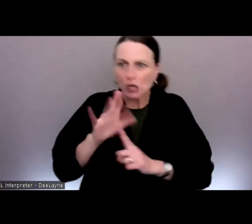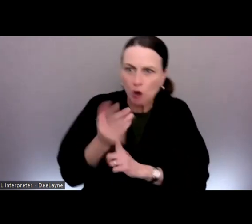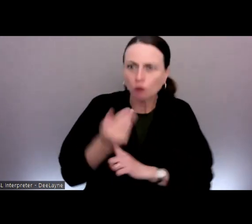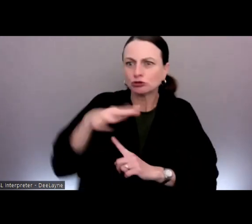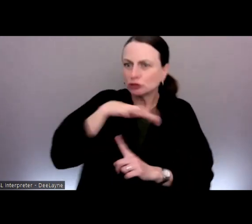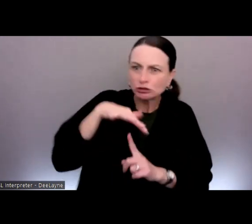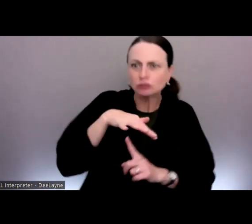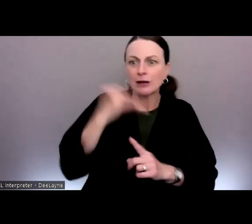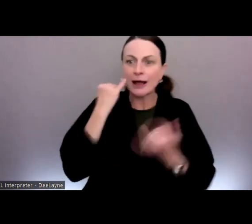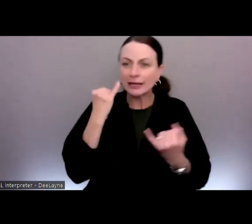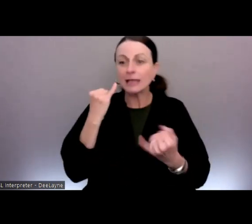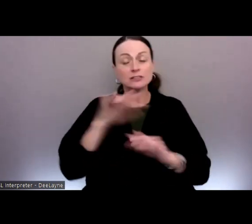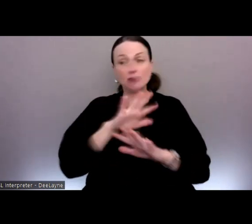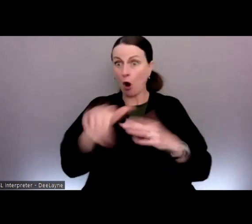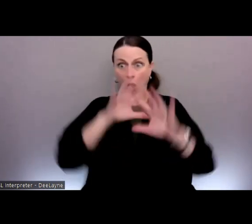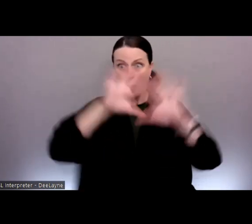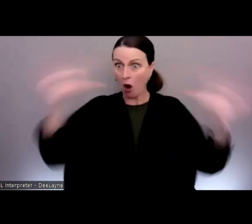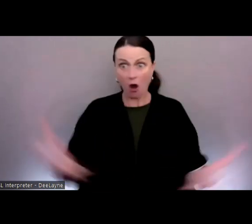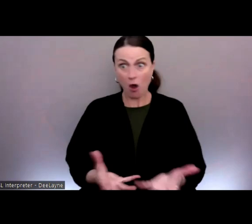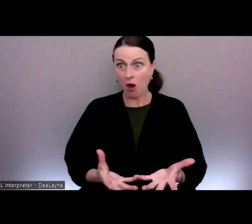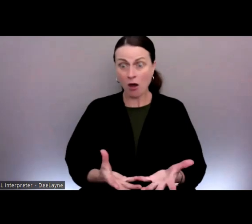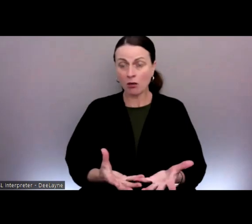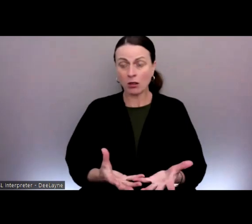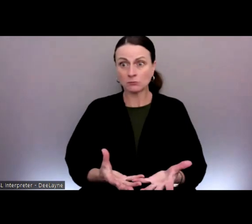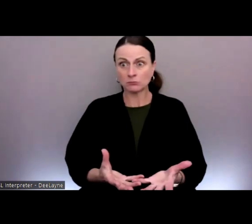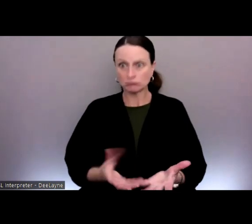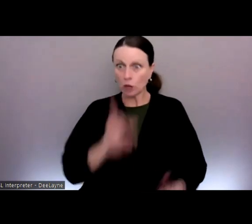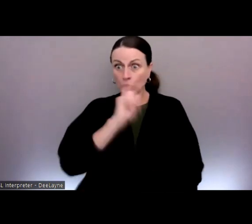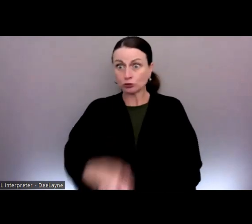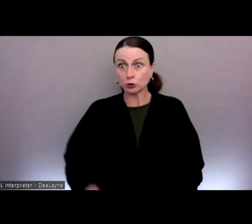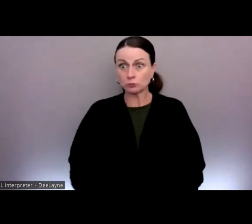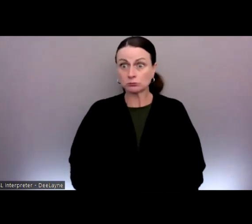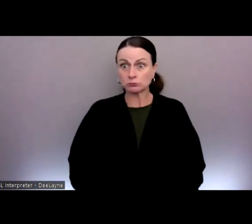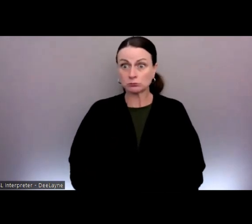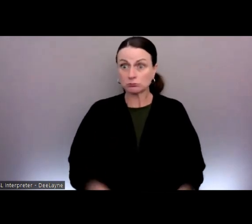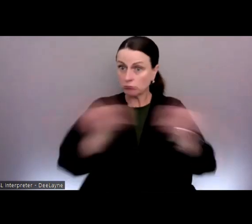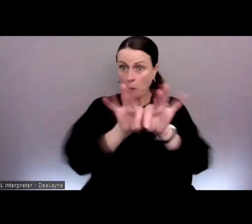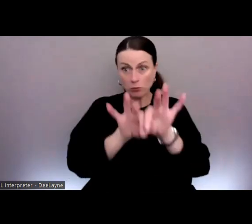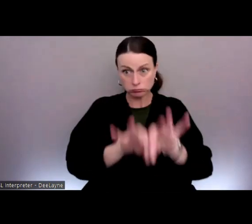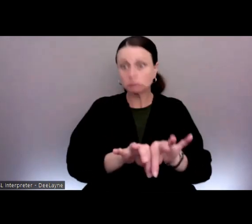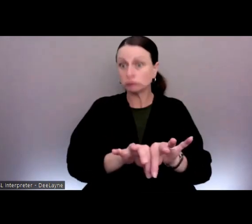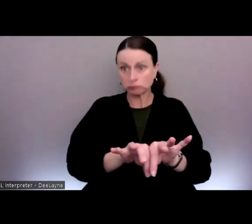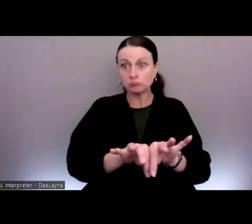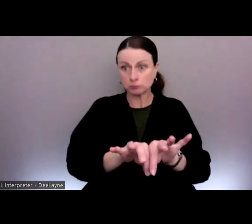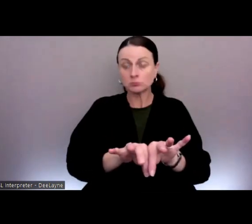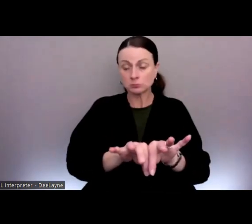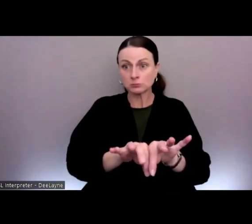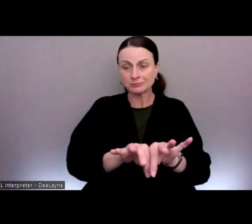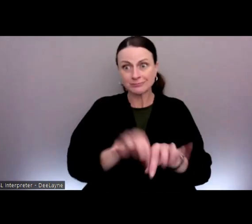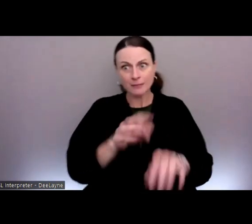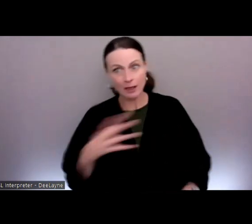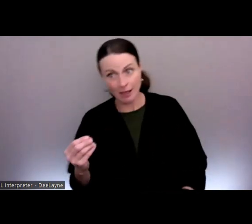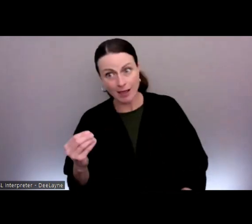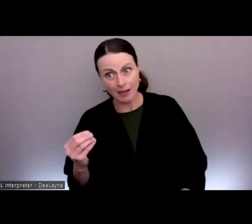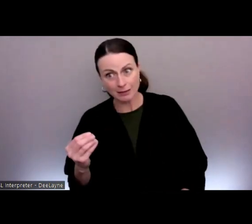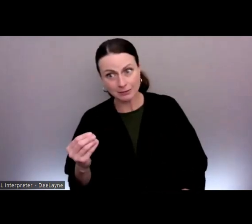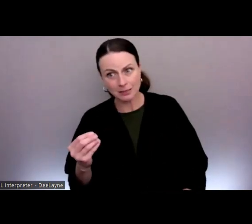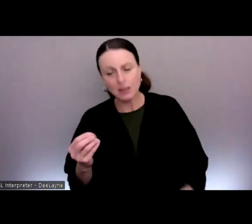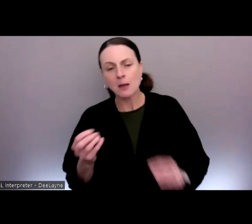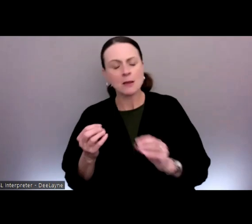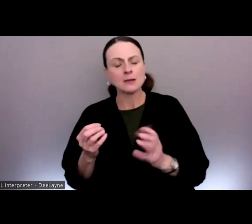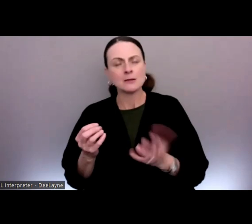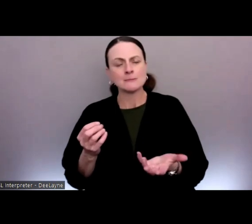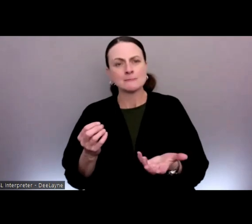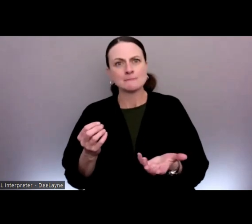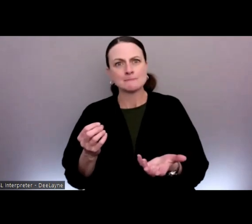ideas. All of these things are true and are certainly really important. And for many of us, more than anything